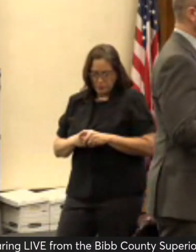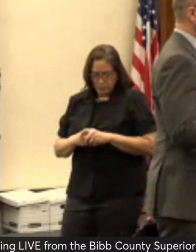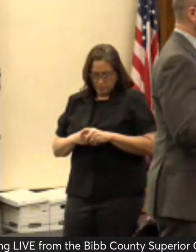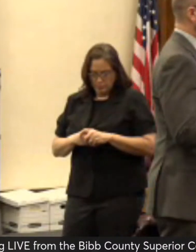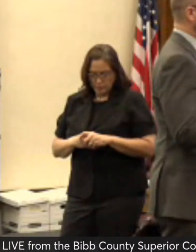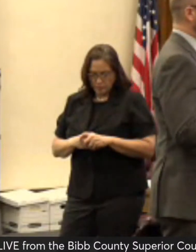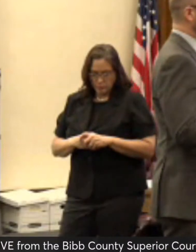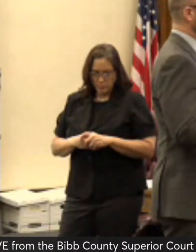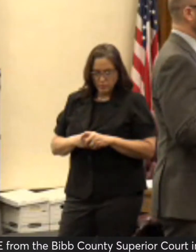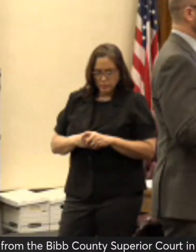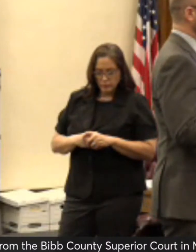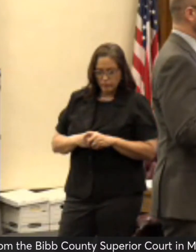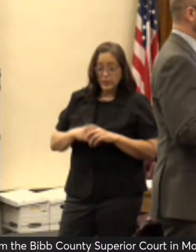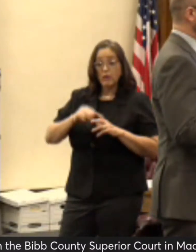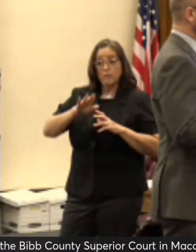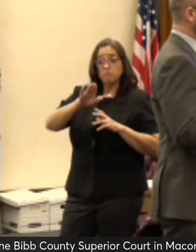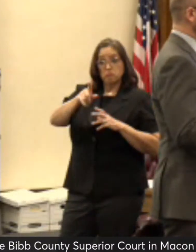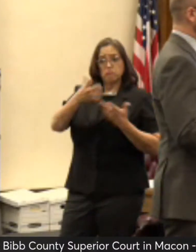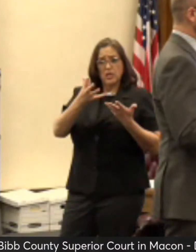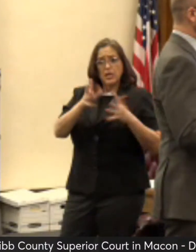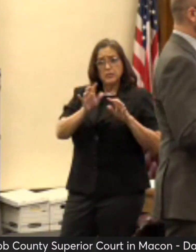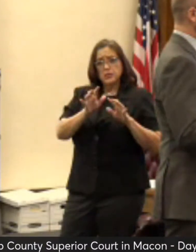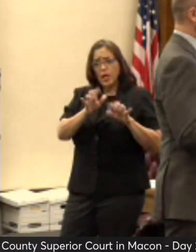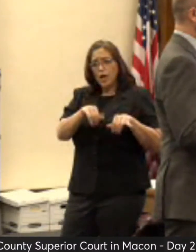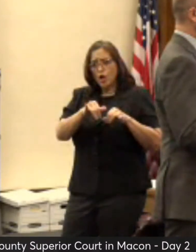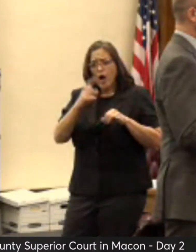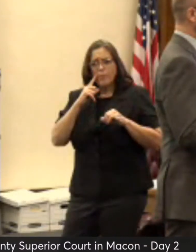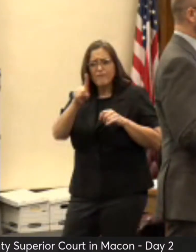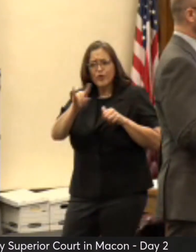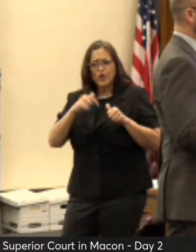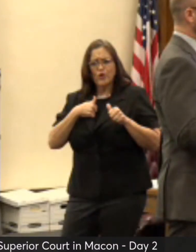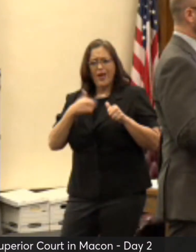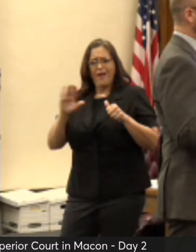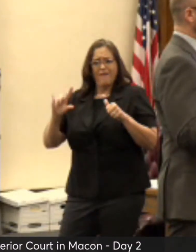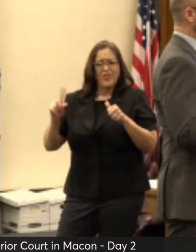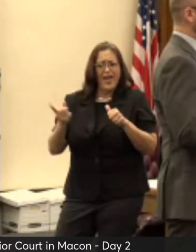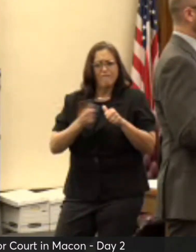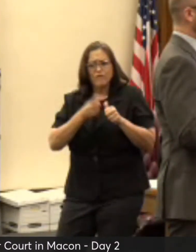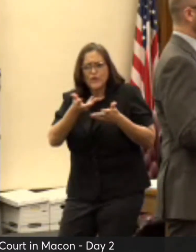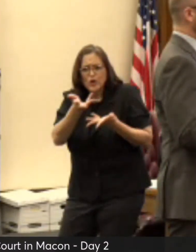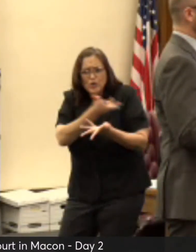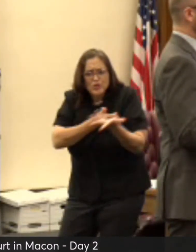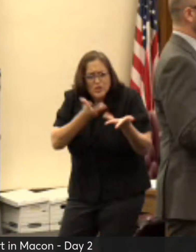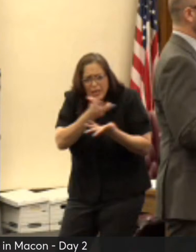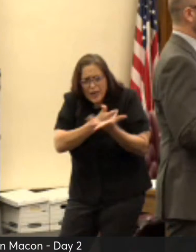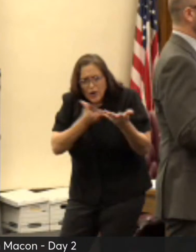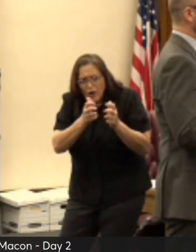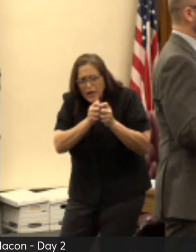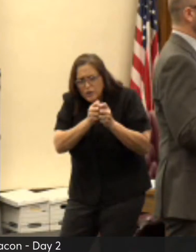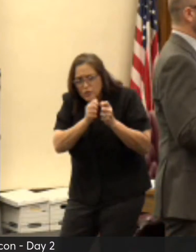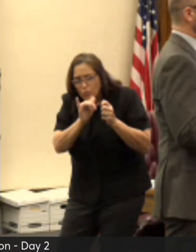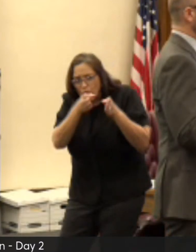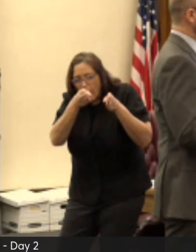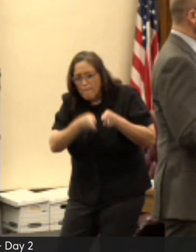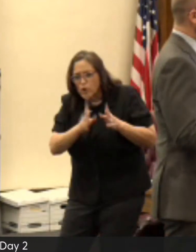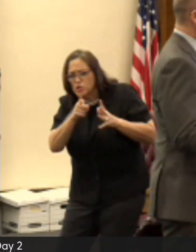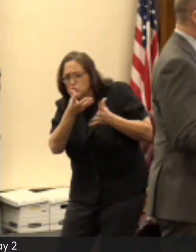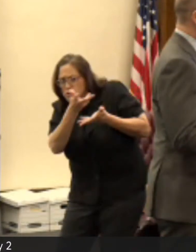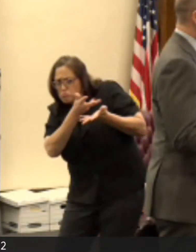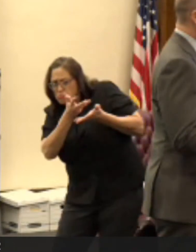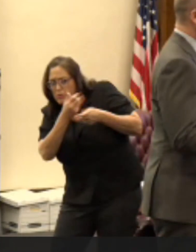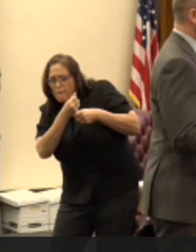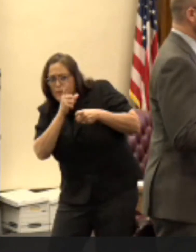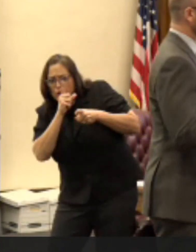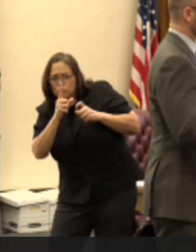initial interaction with the person for whom you're interpreting to vet their